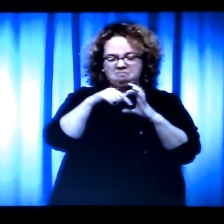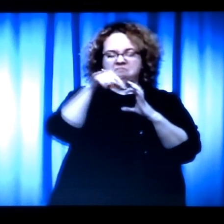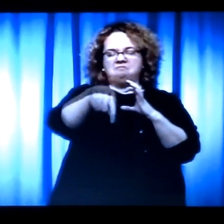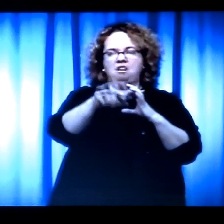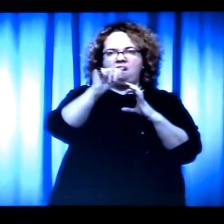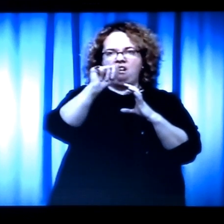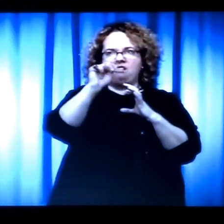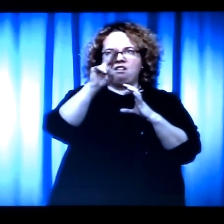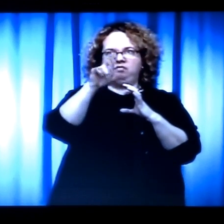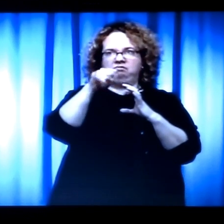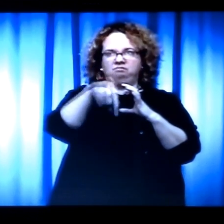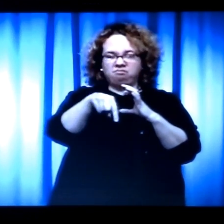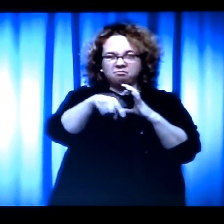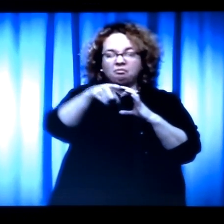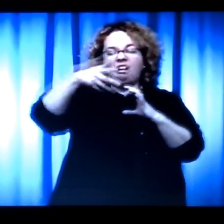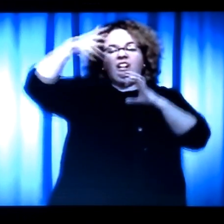the rectum and the anus.